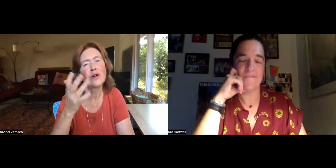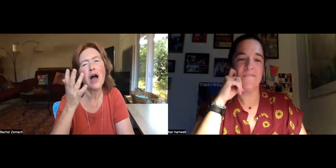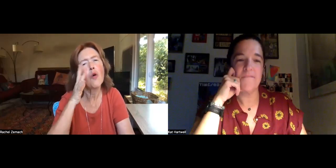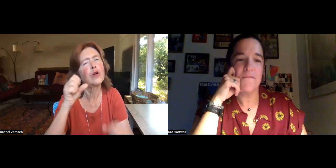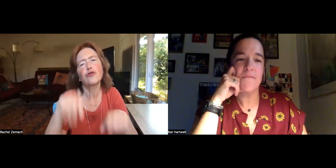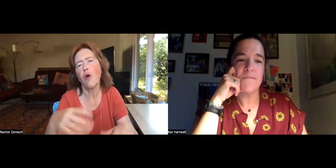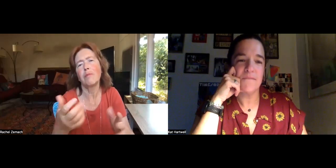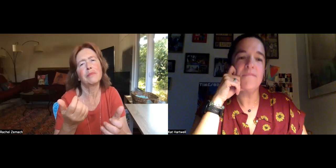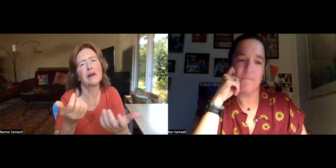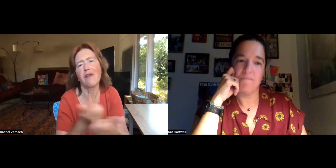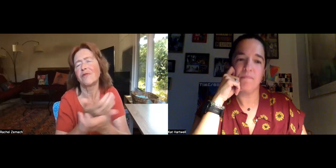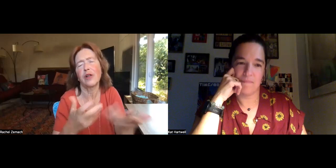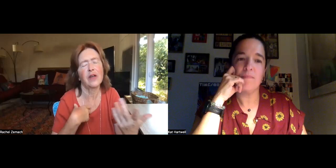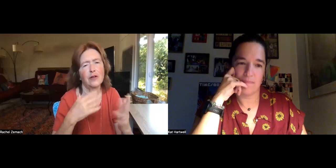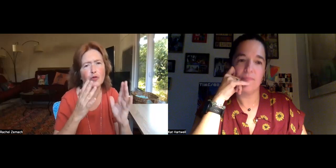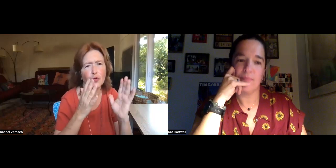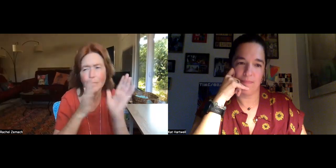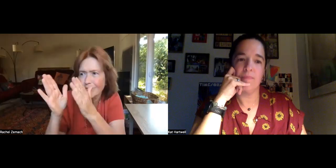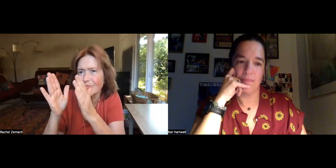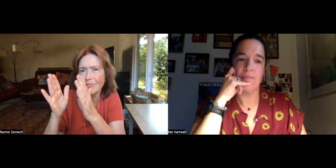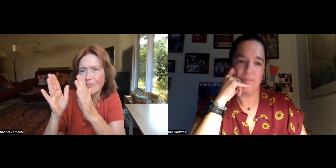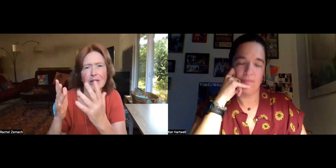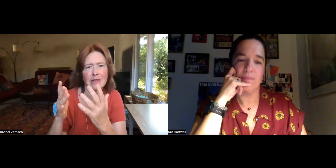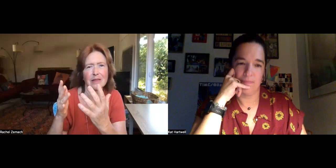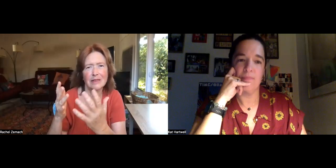I will drop everything too.